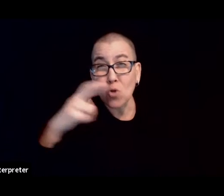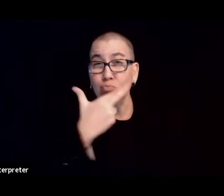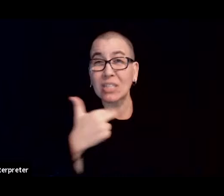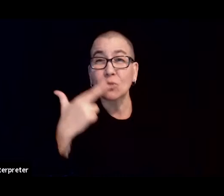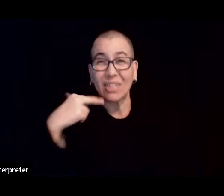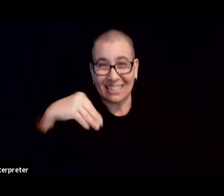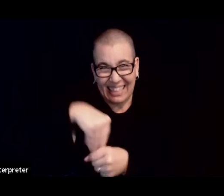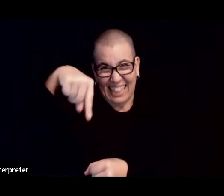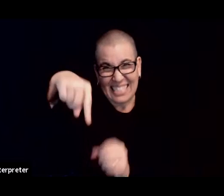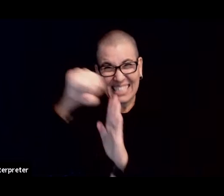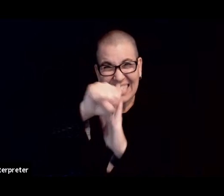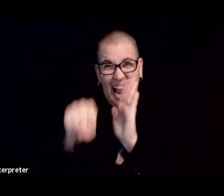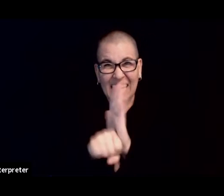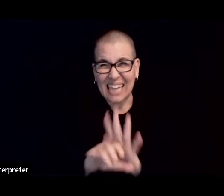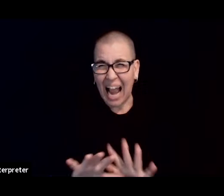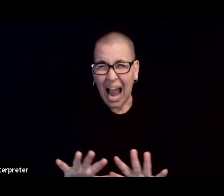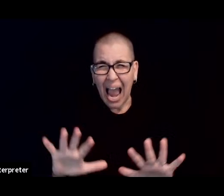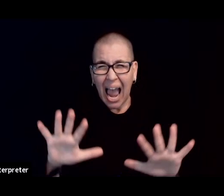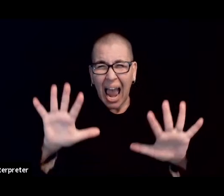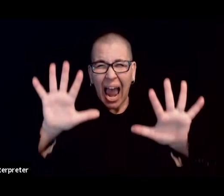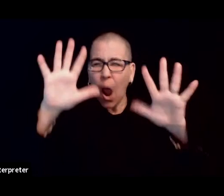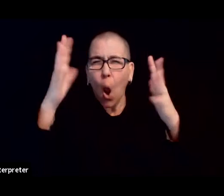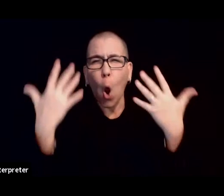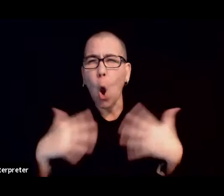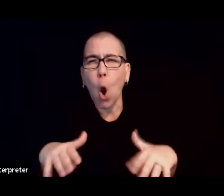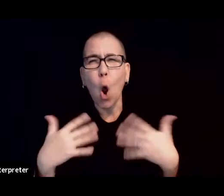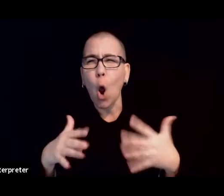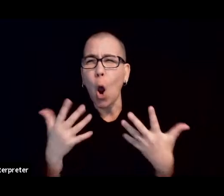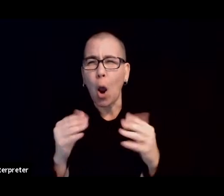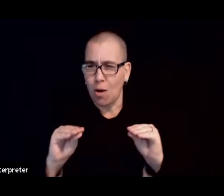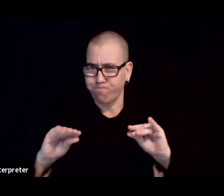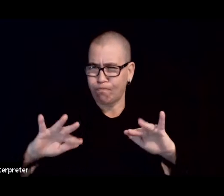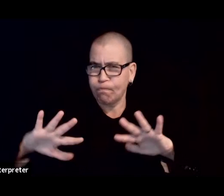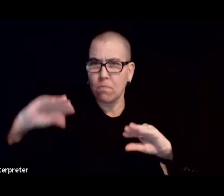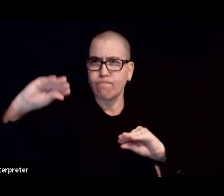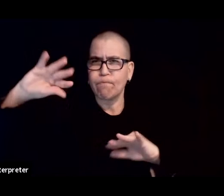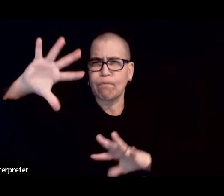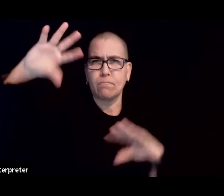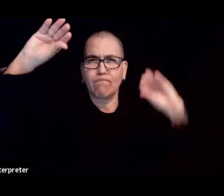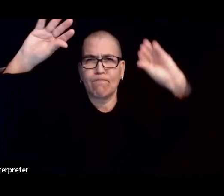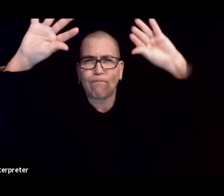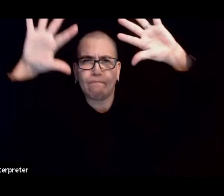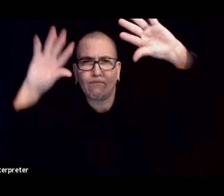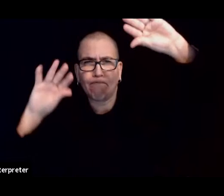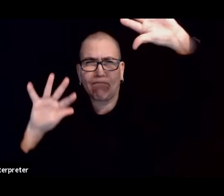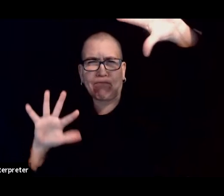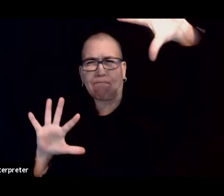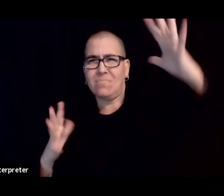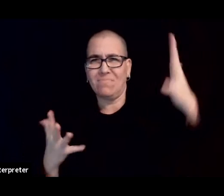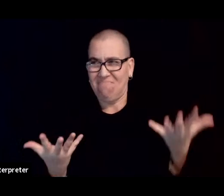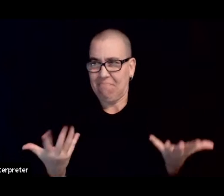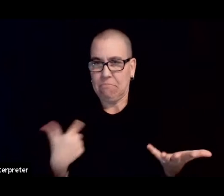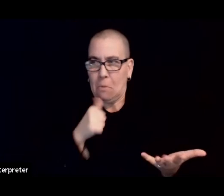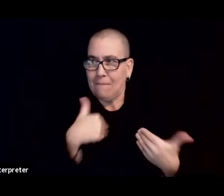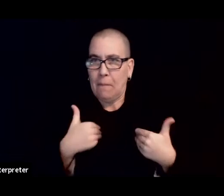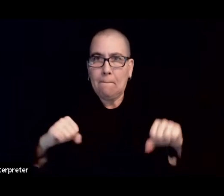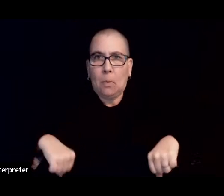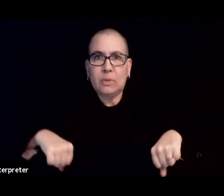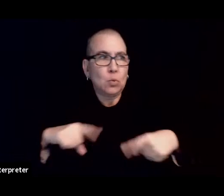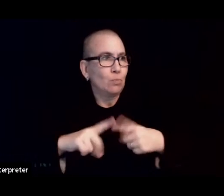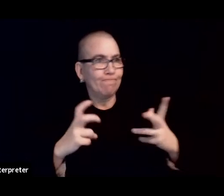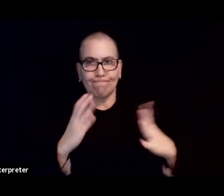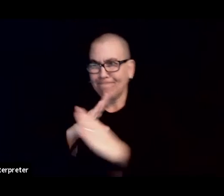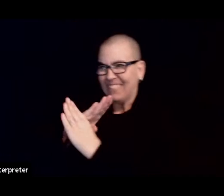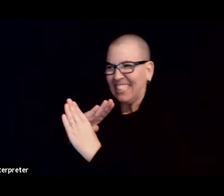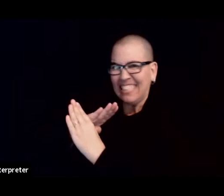outbreaks identified. And so we don't have the capacity to do, secondary and tertiary follow-up in every one of those situations. But we